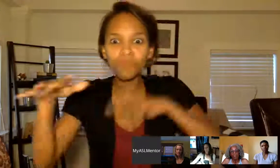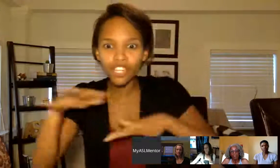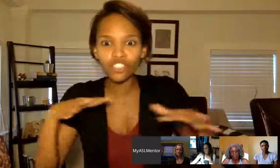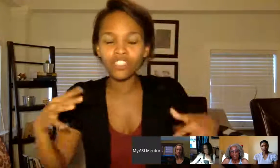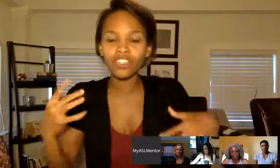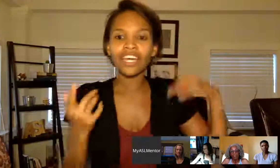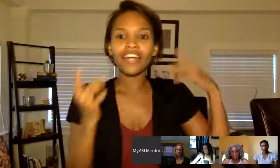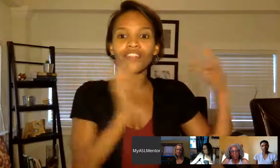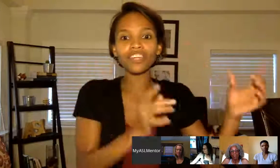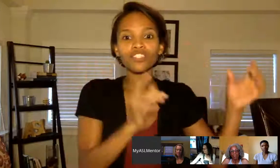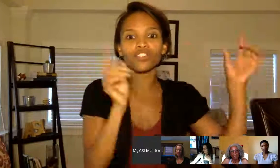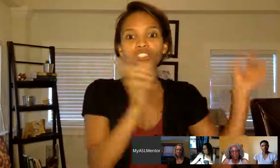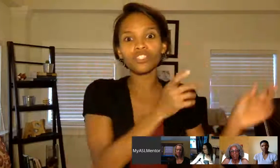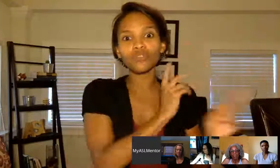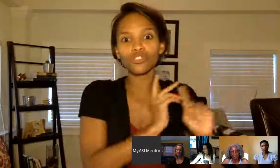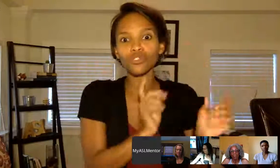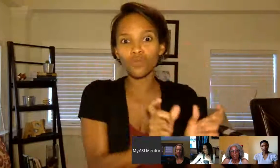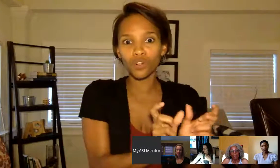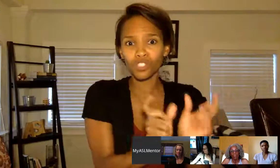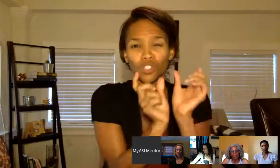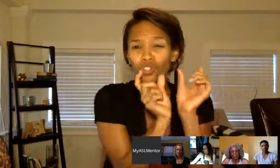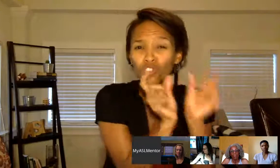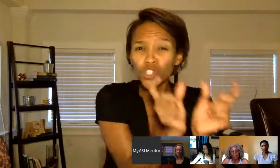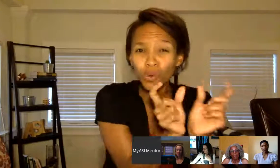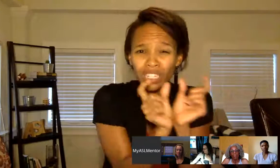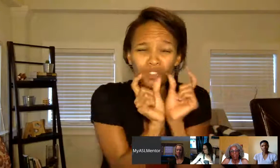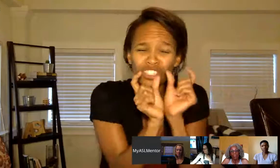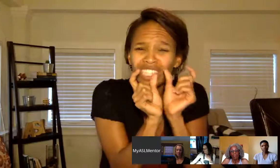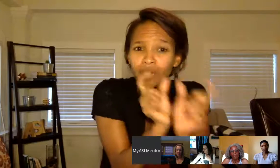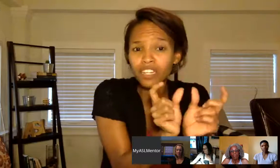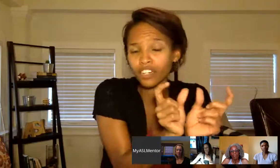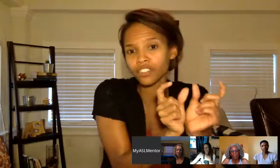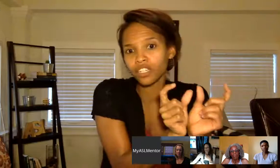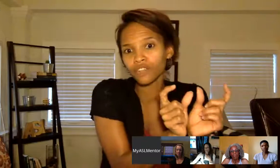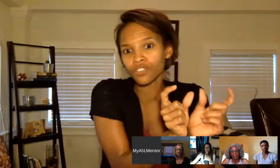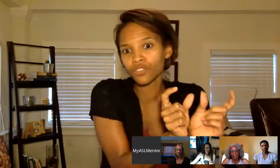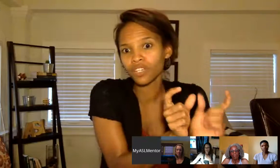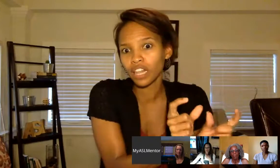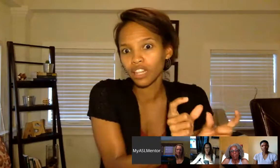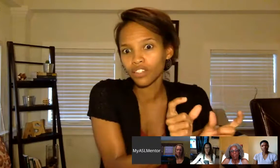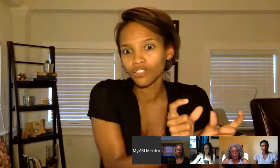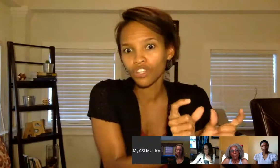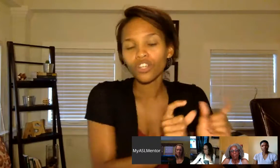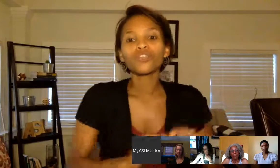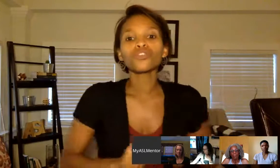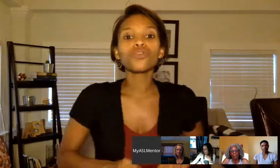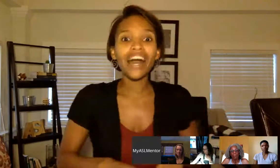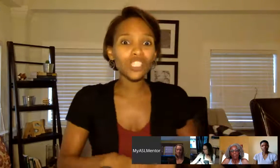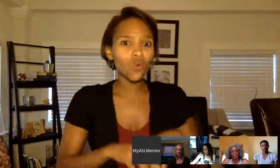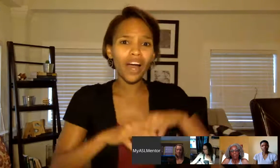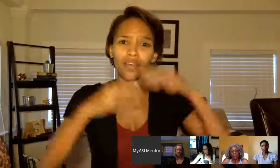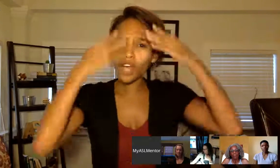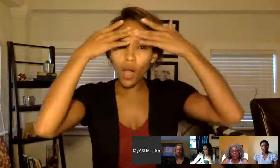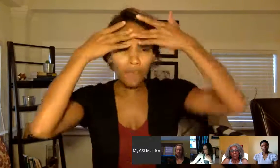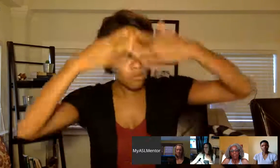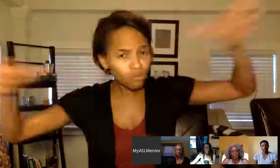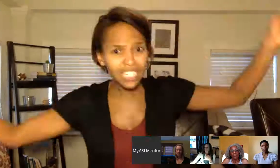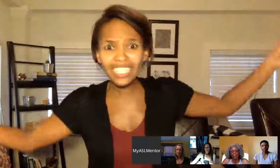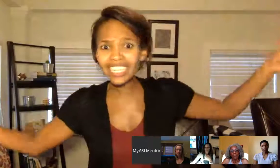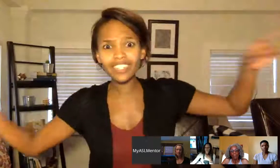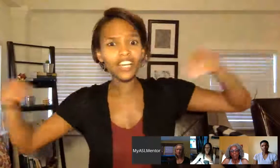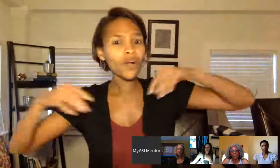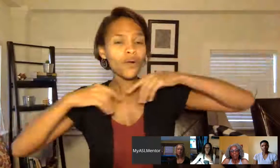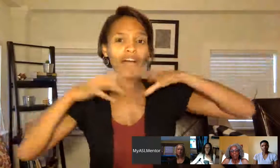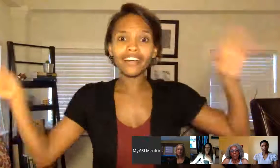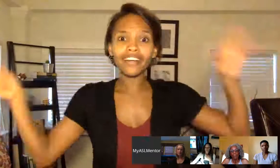more depiction than just those two words, those two words that we're just limiting ourselves to in English. So that's why, I mean,